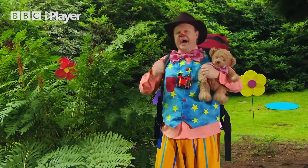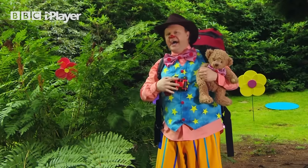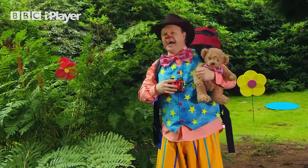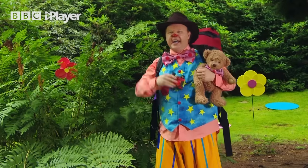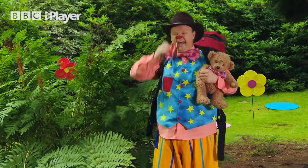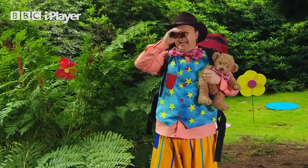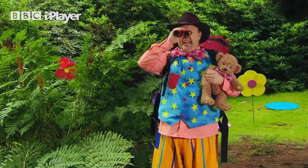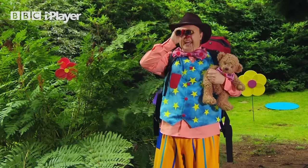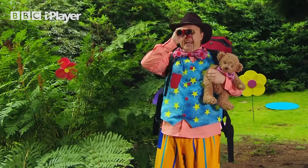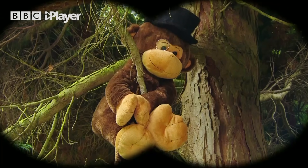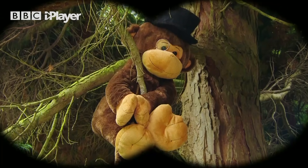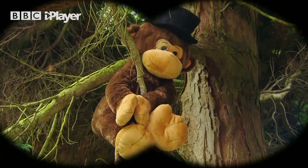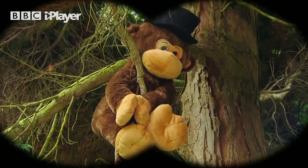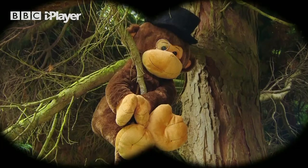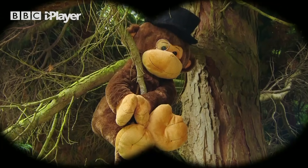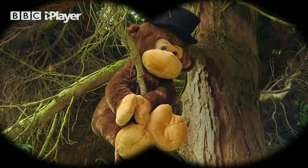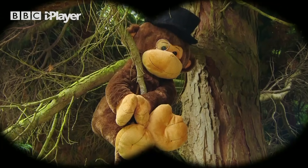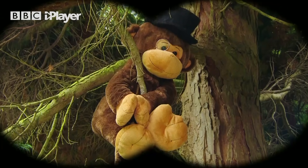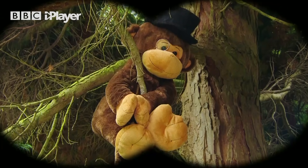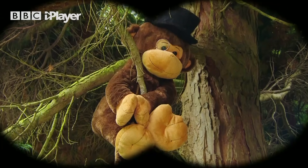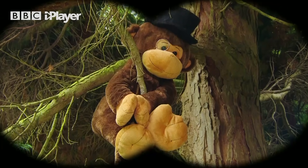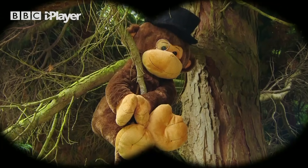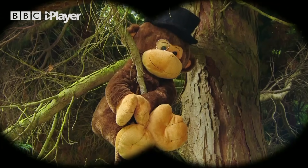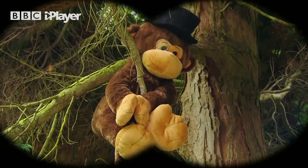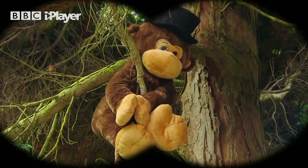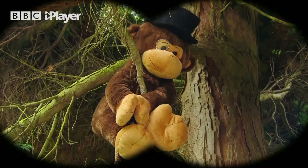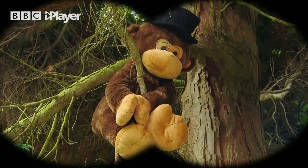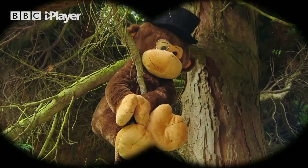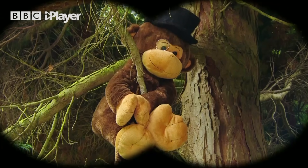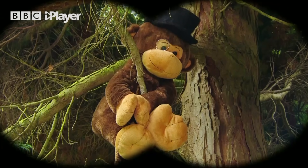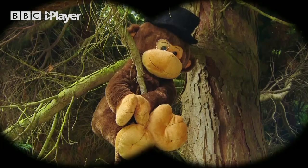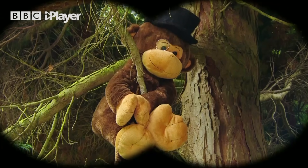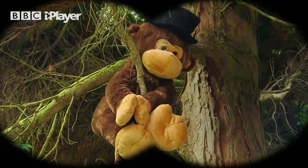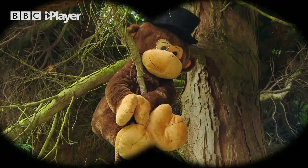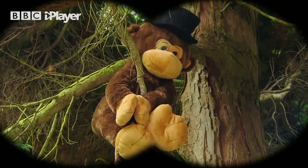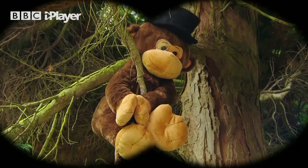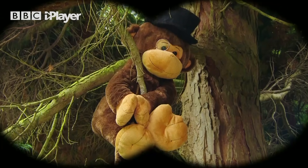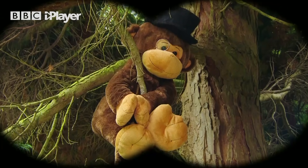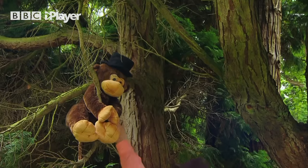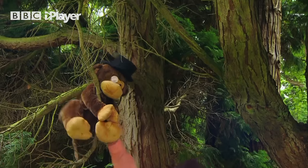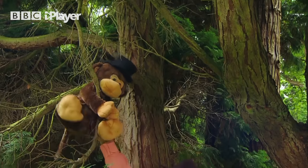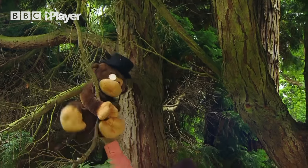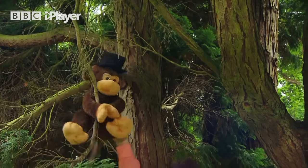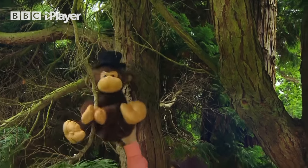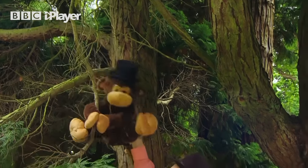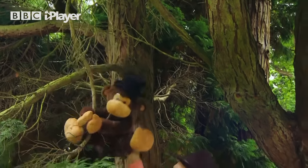don't worry mr tumble that's not a gorilla it's just lord monkey oh look who it